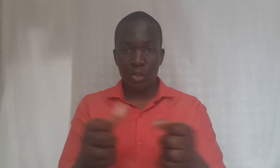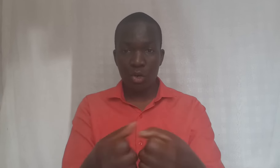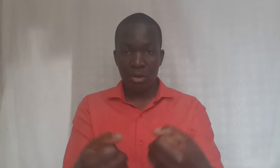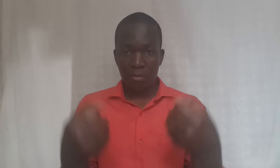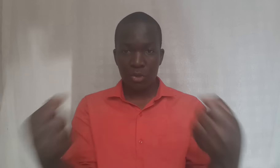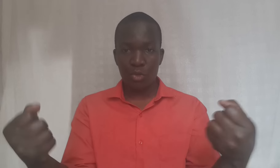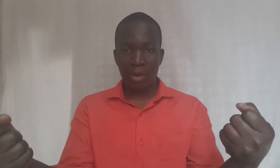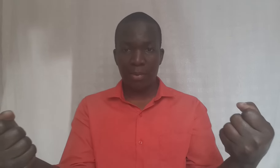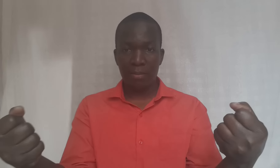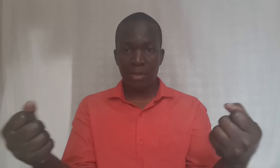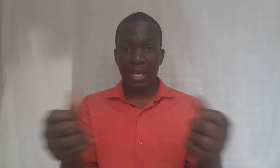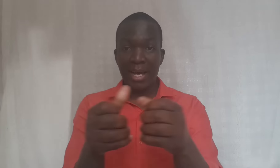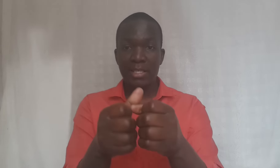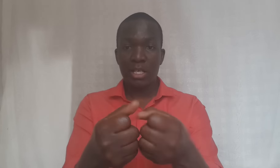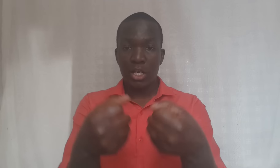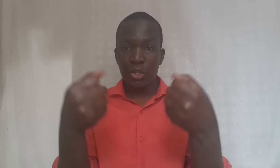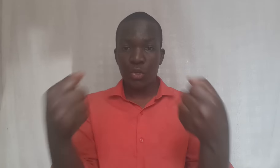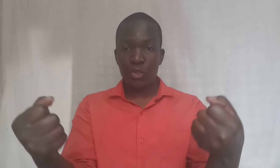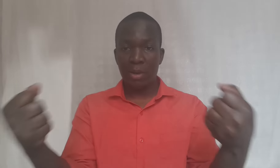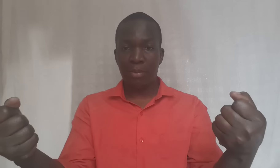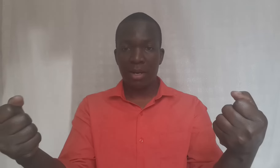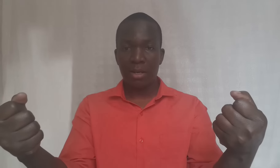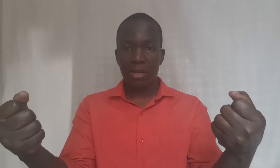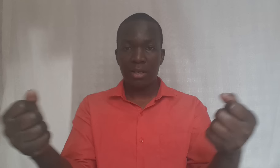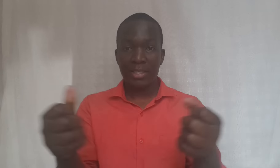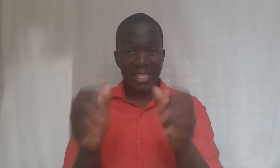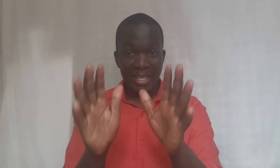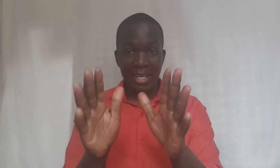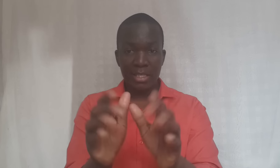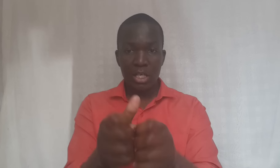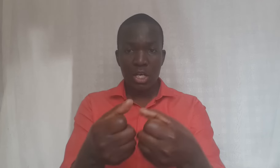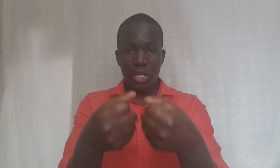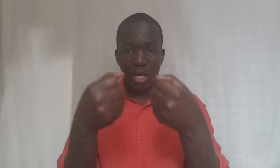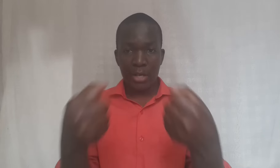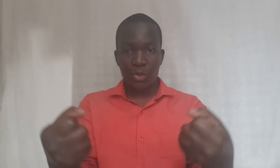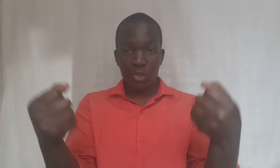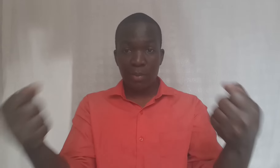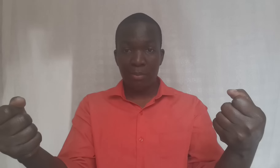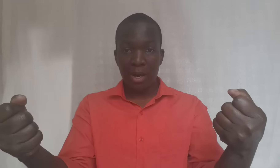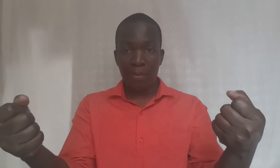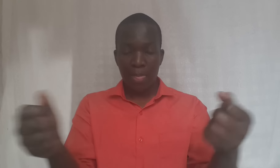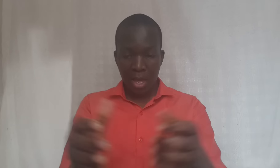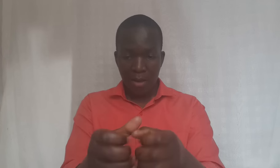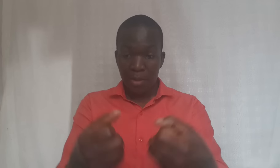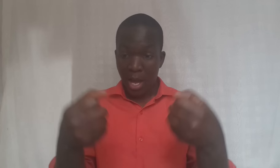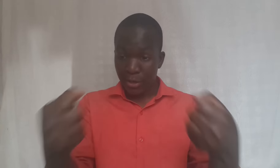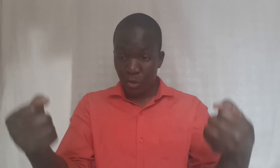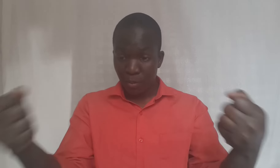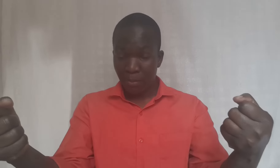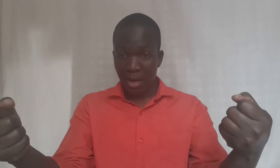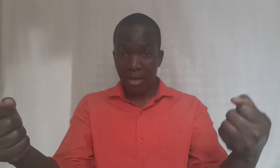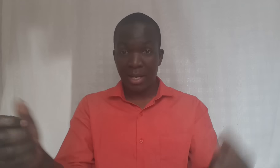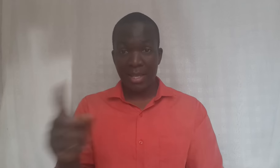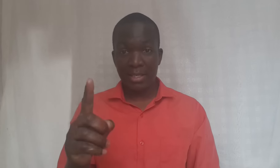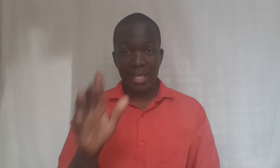So newspaper, like that. Newspaper. Just like that. A newspaper. A newspaper, like that. That's